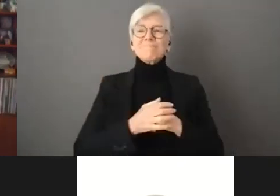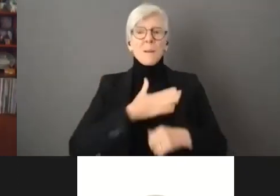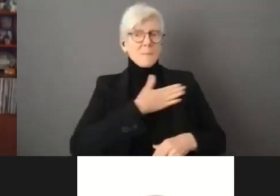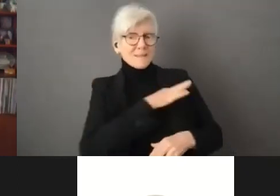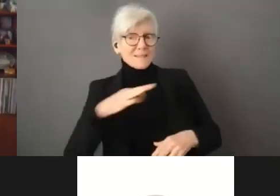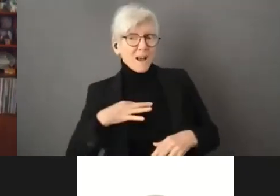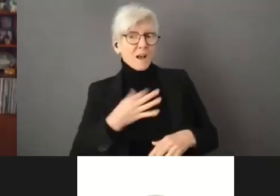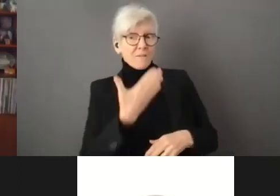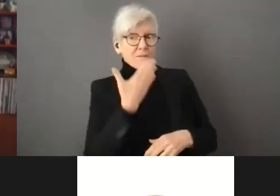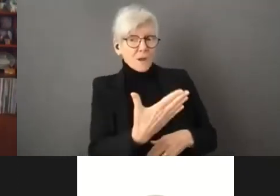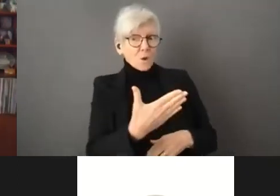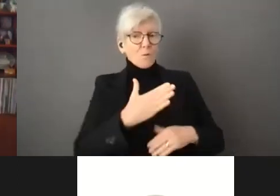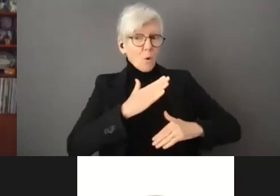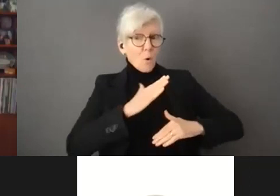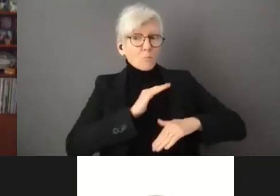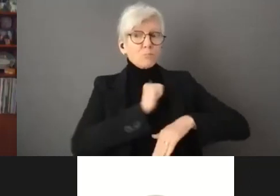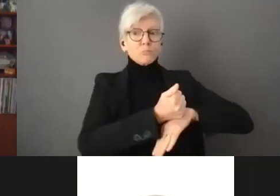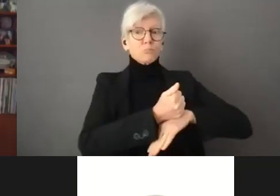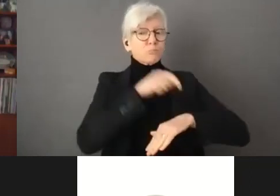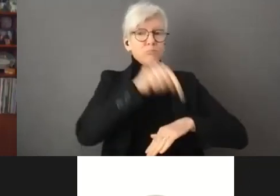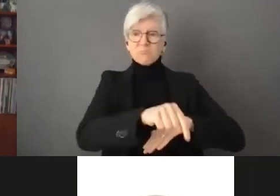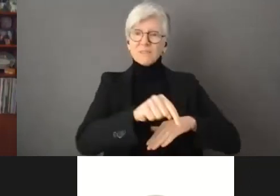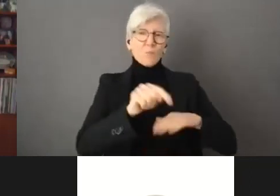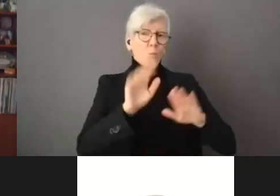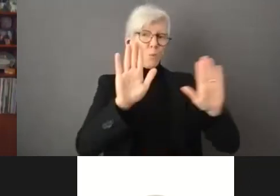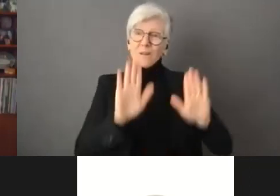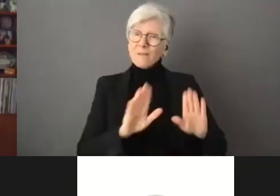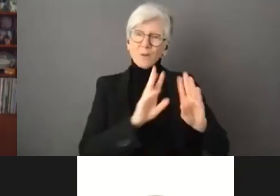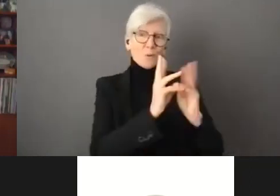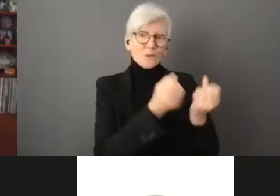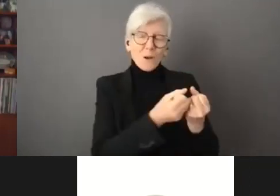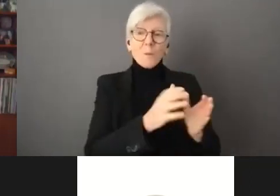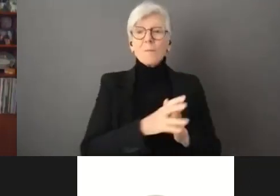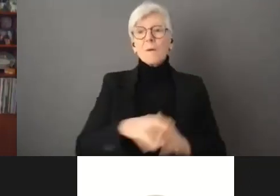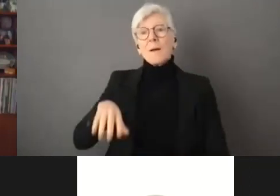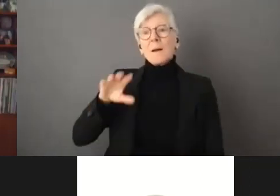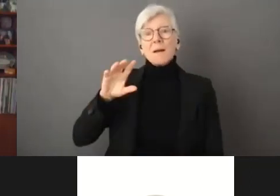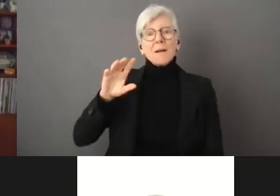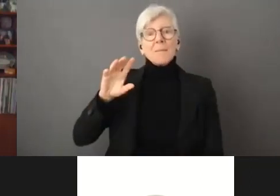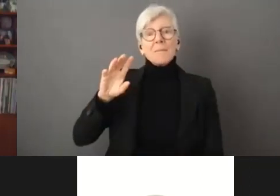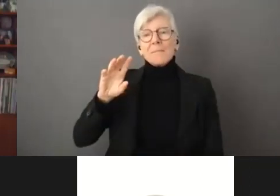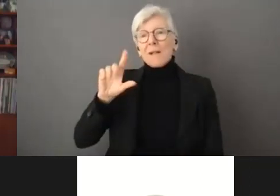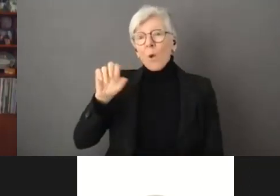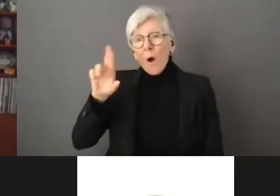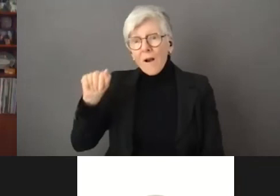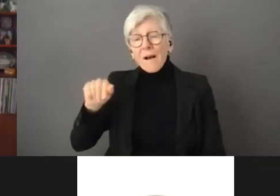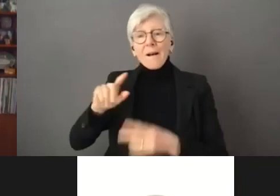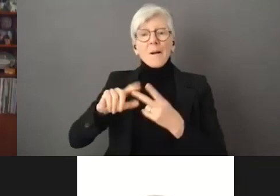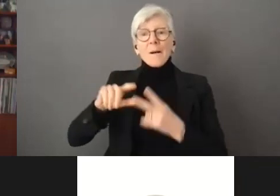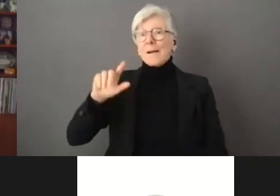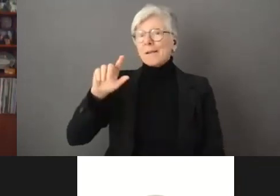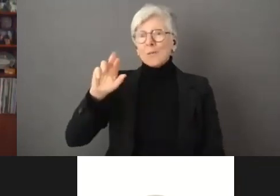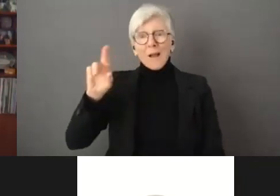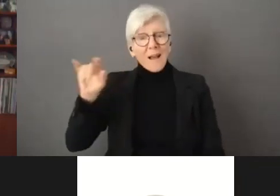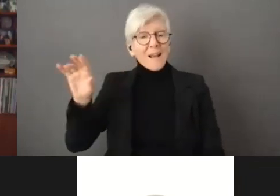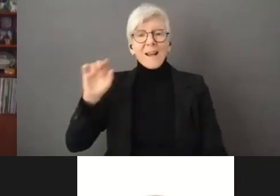building this exceptional educational forum, Rianne for moderating, Laura for the question and answer period, and again, thank